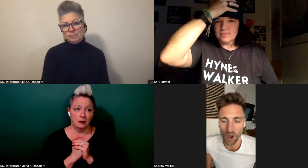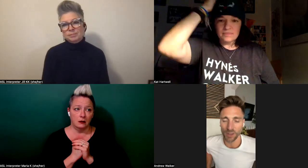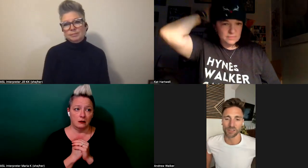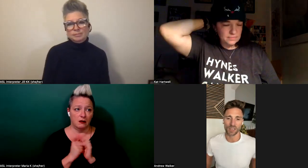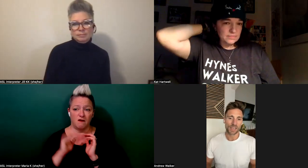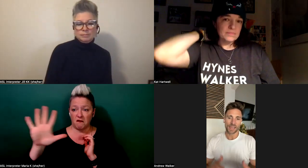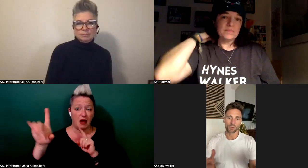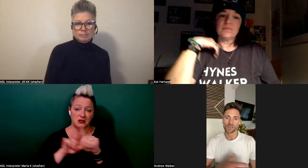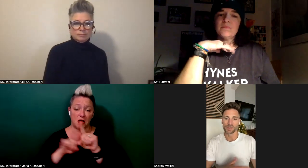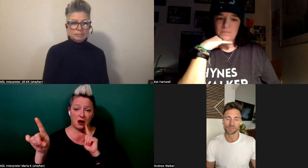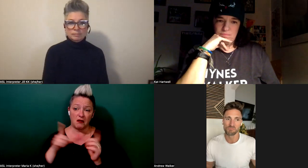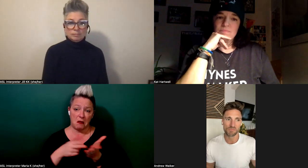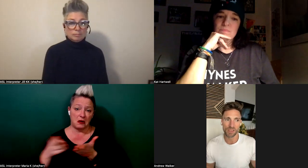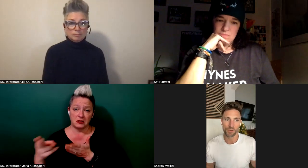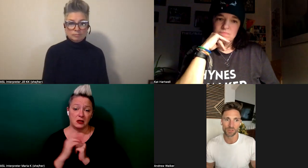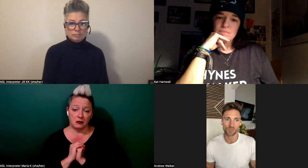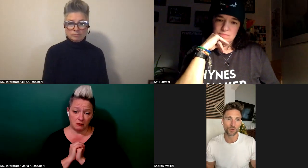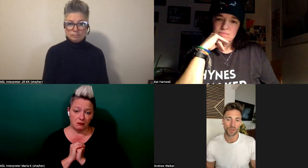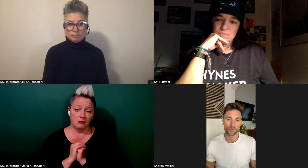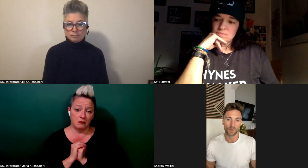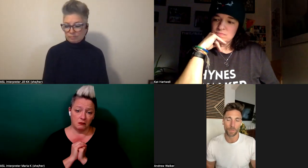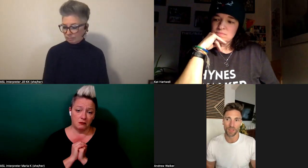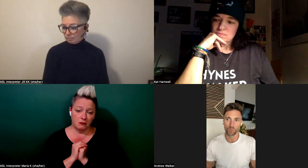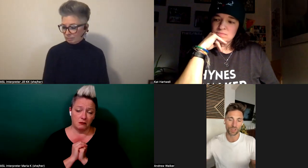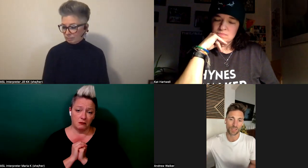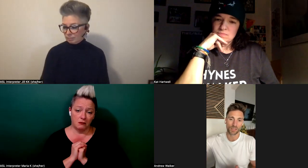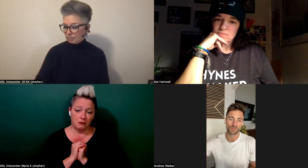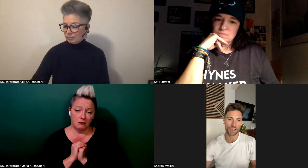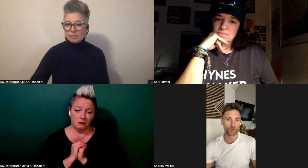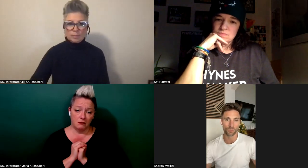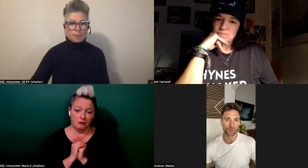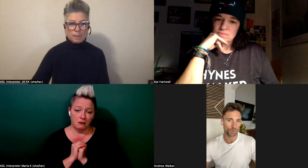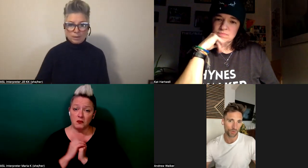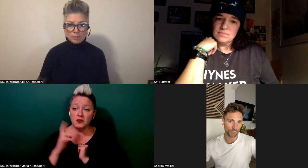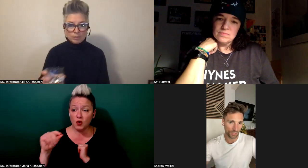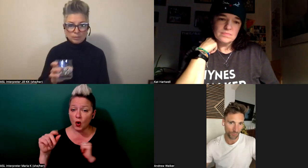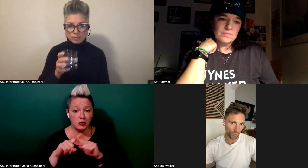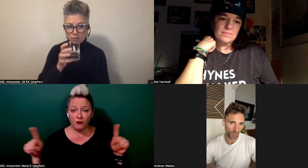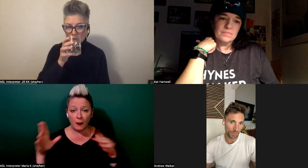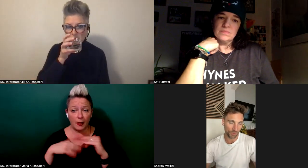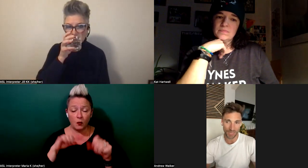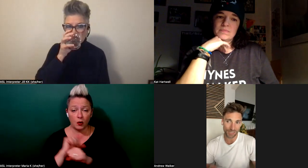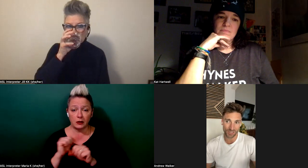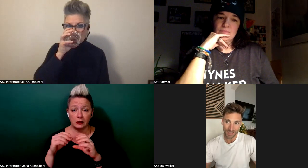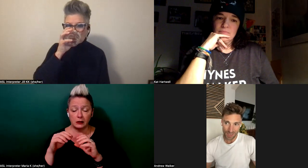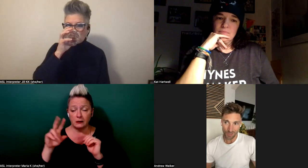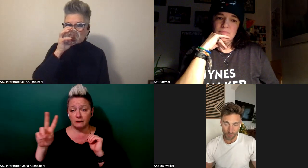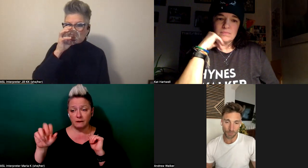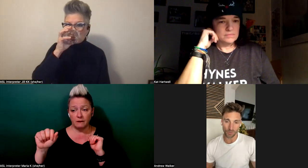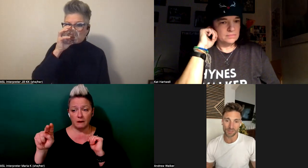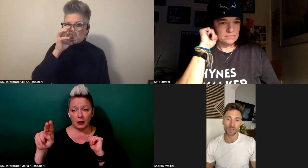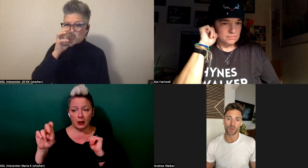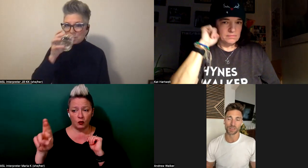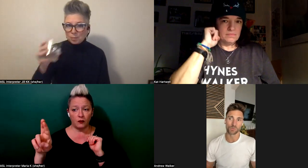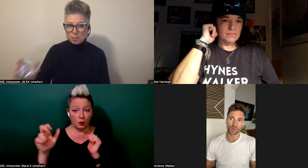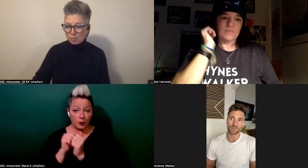5-star, honestly, it was no different than working in Vancouver or, with the people. And actually the